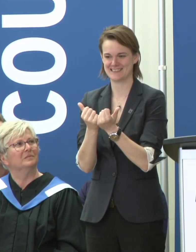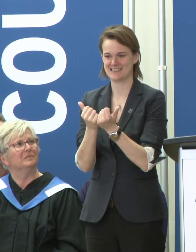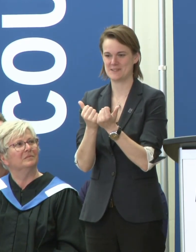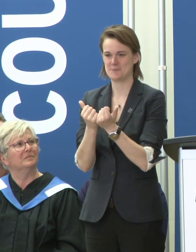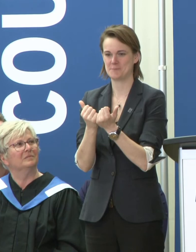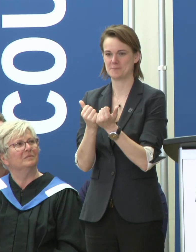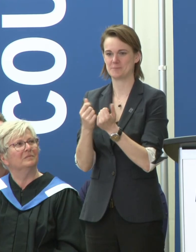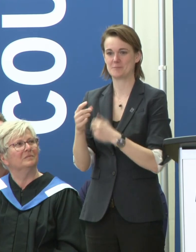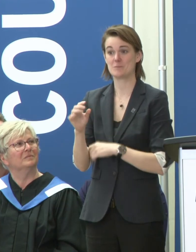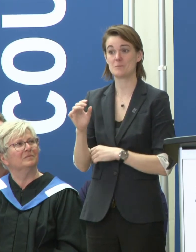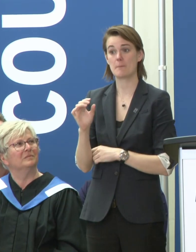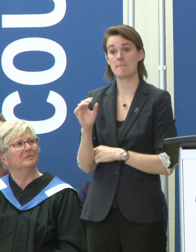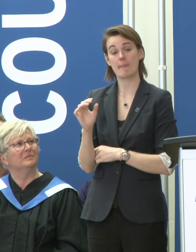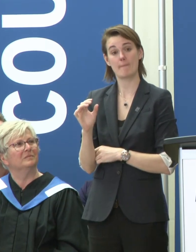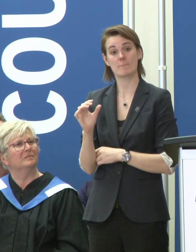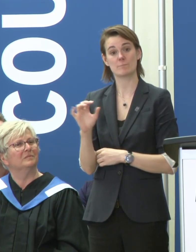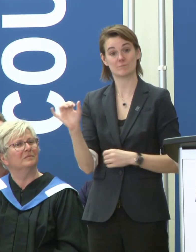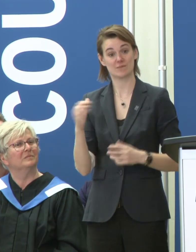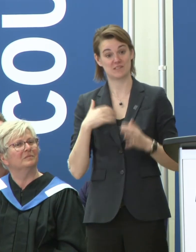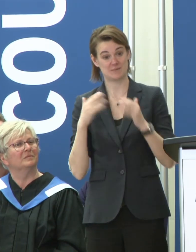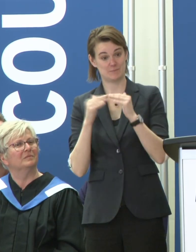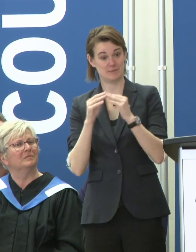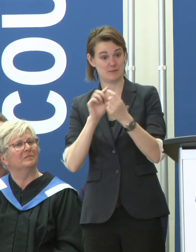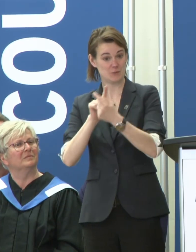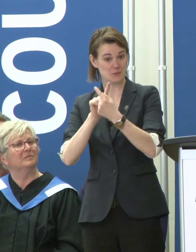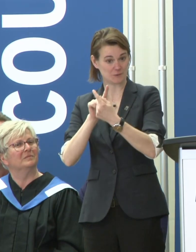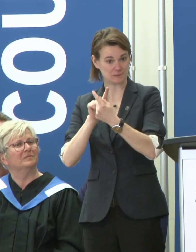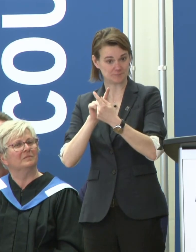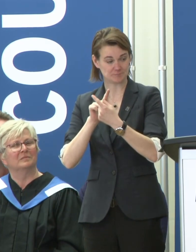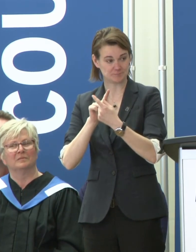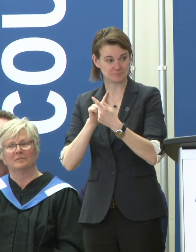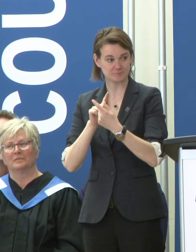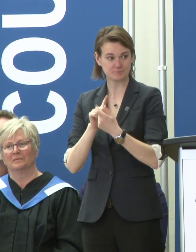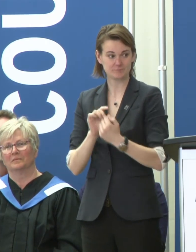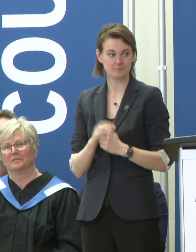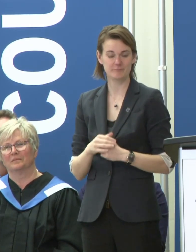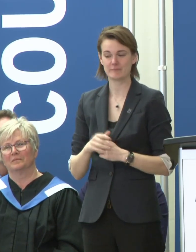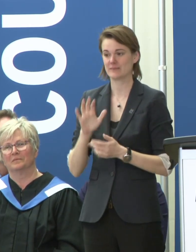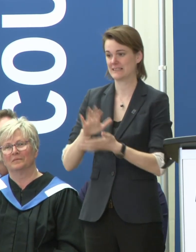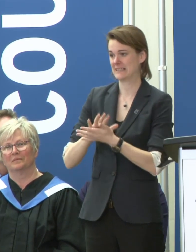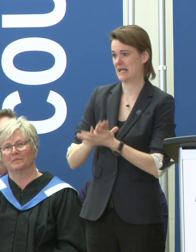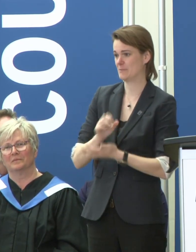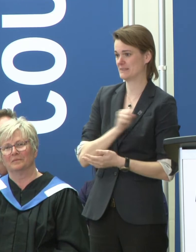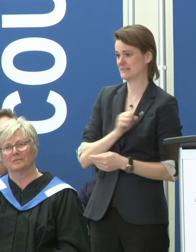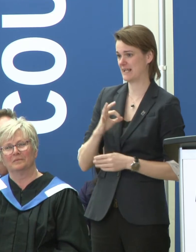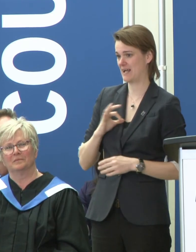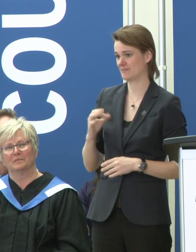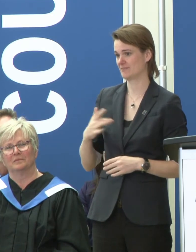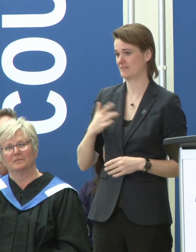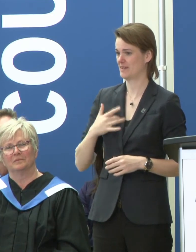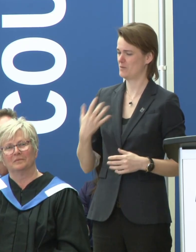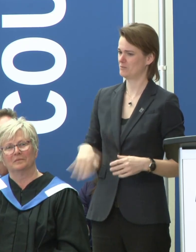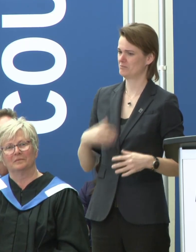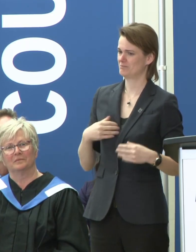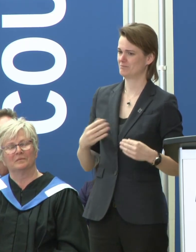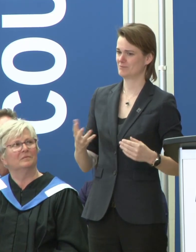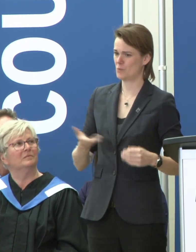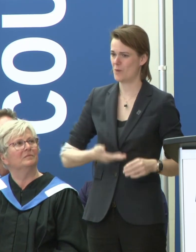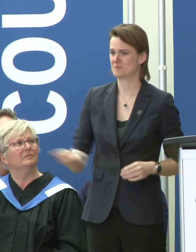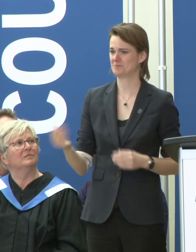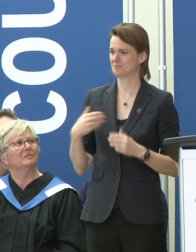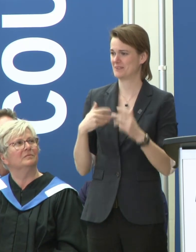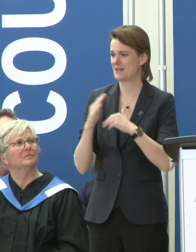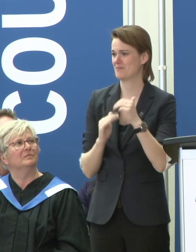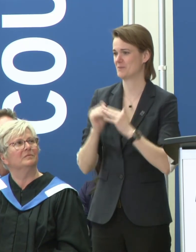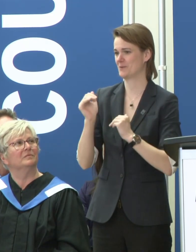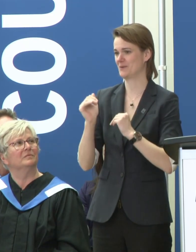I also had the privilege of becoming a peer tutor. All of the staff at the campus made me feel very welcome and comfortable. They also showed me